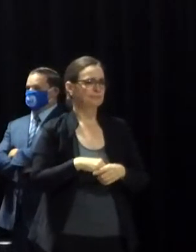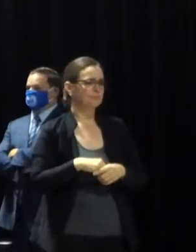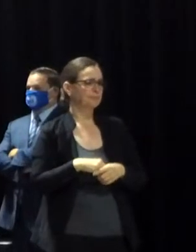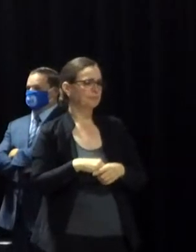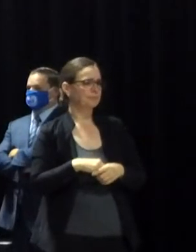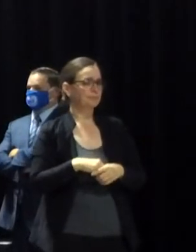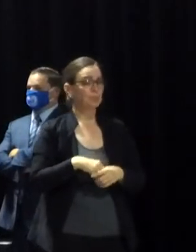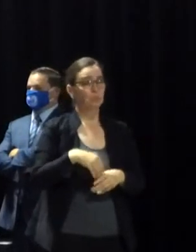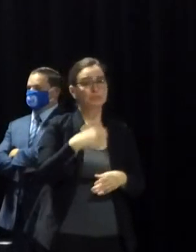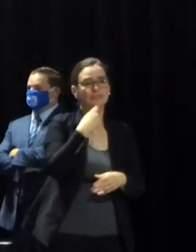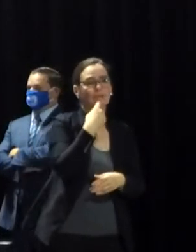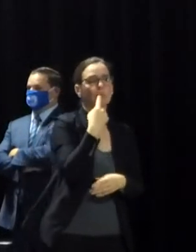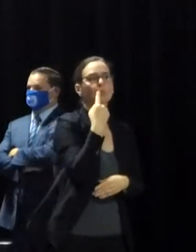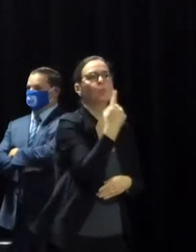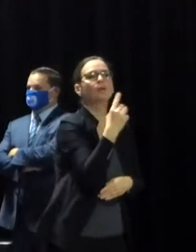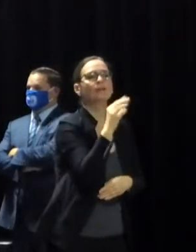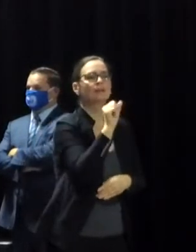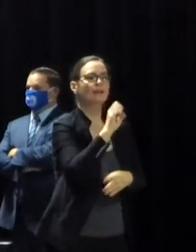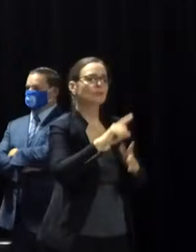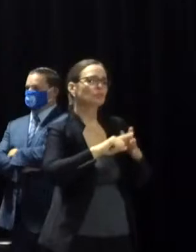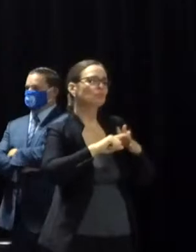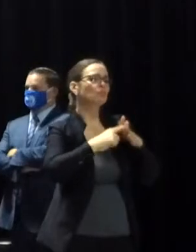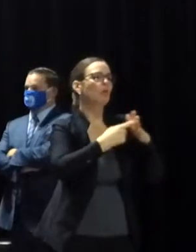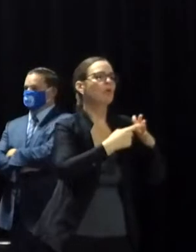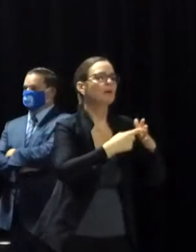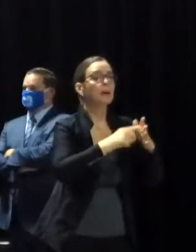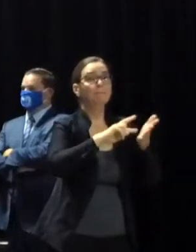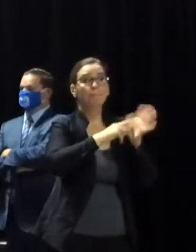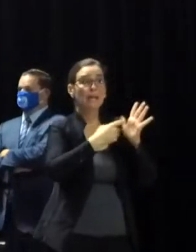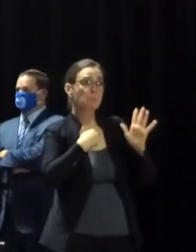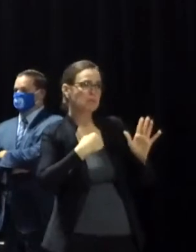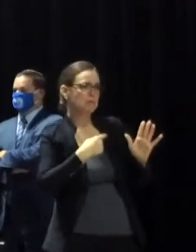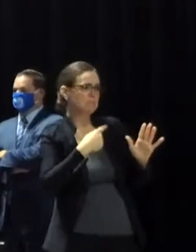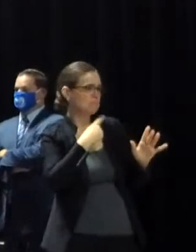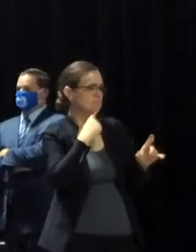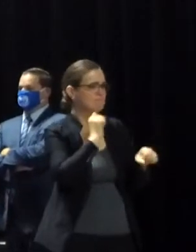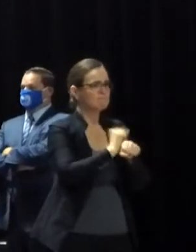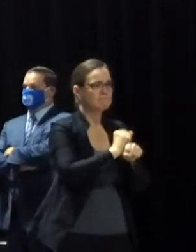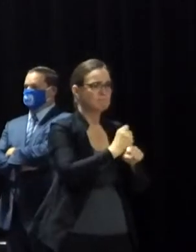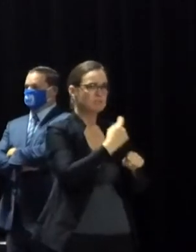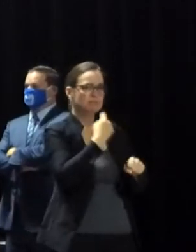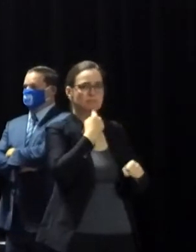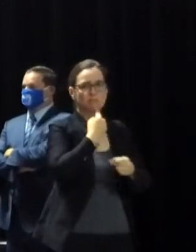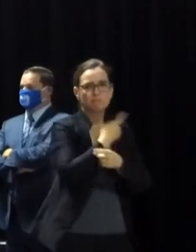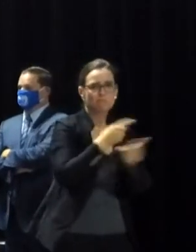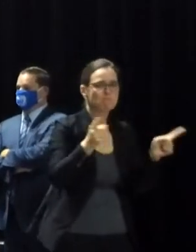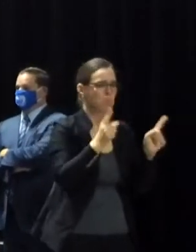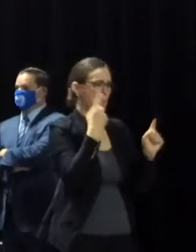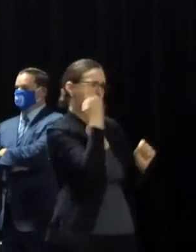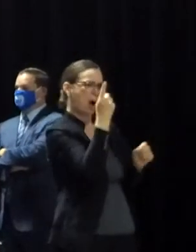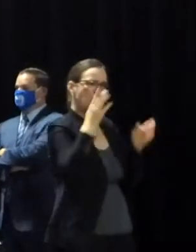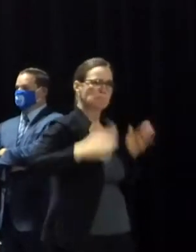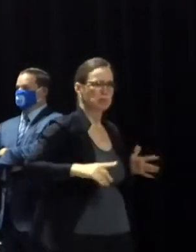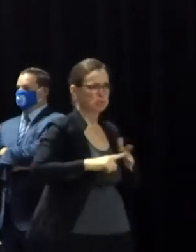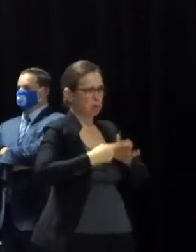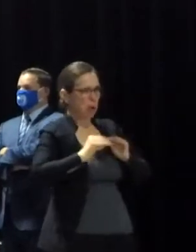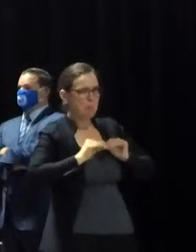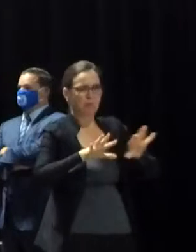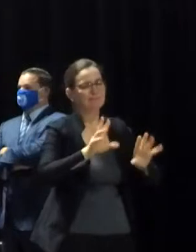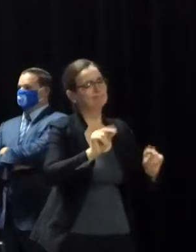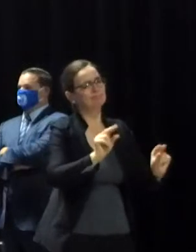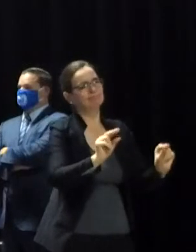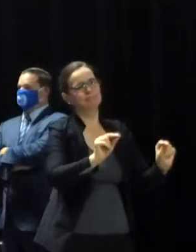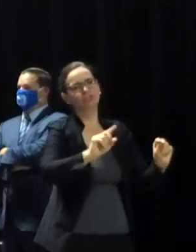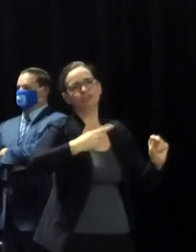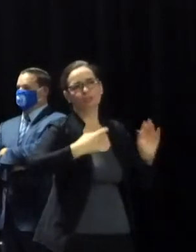going in one direction. The other cases are started to go into that one. And if they are in a one setting, 4 or 5 people